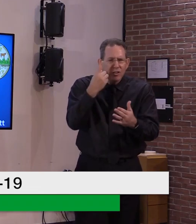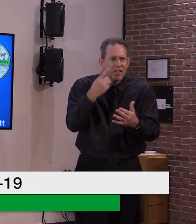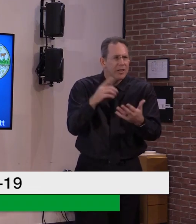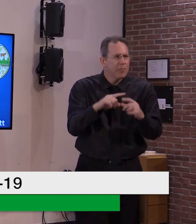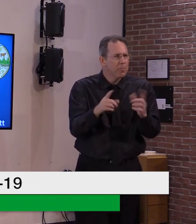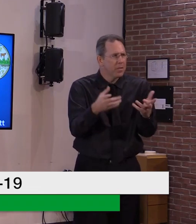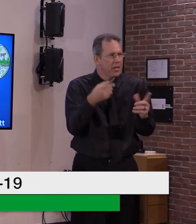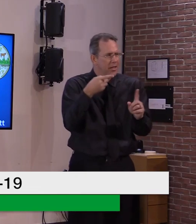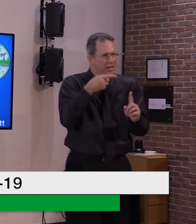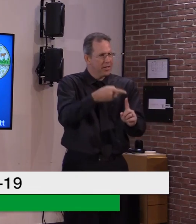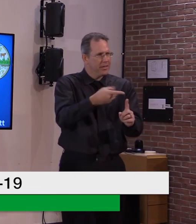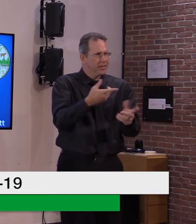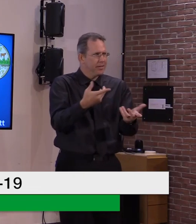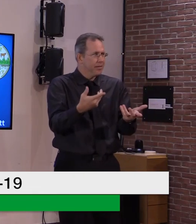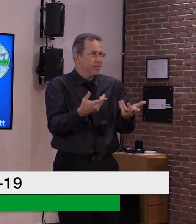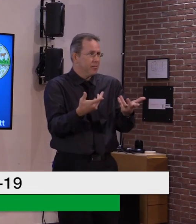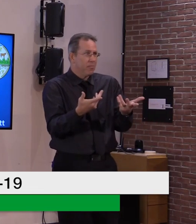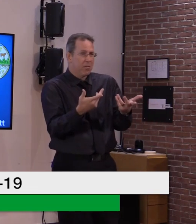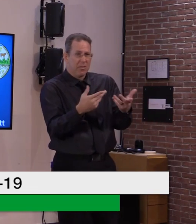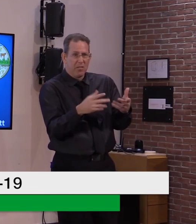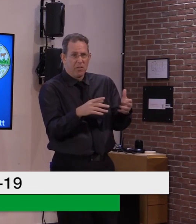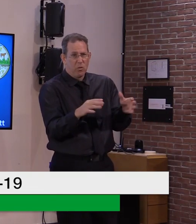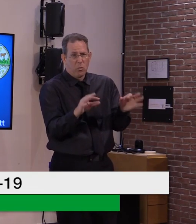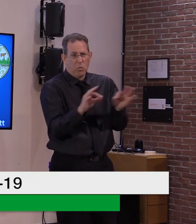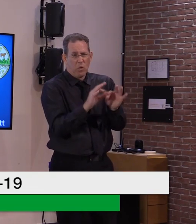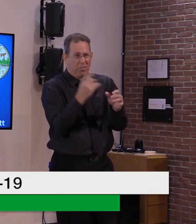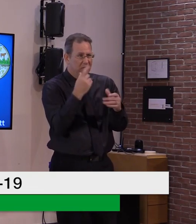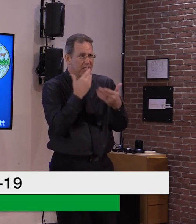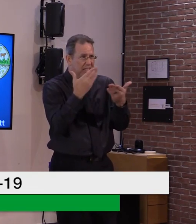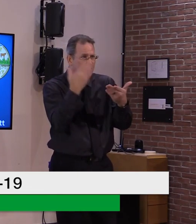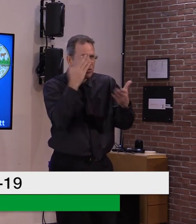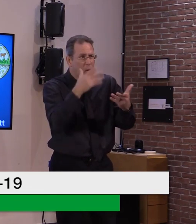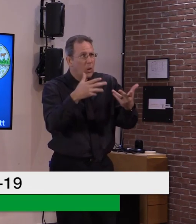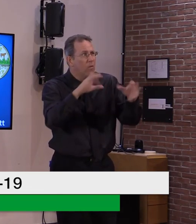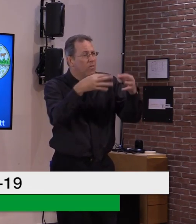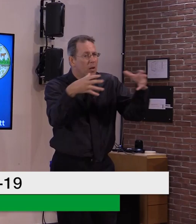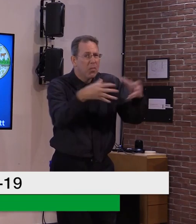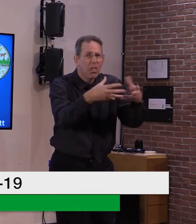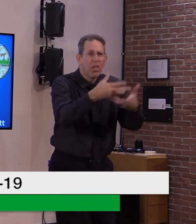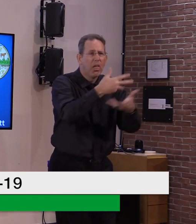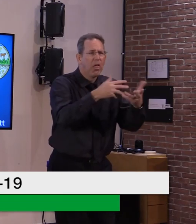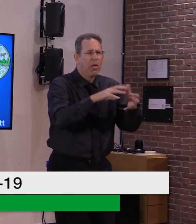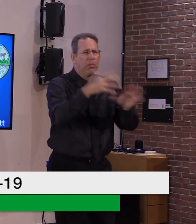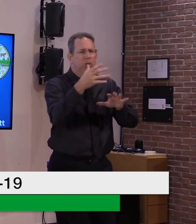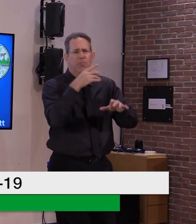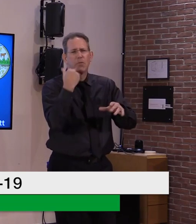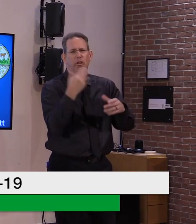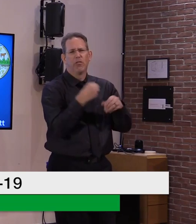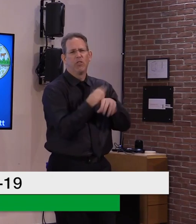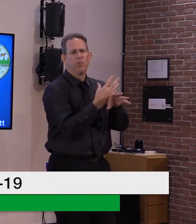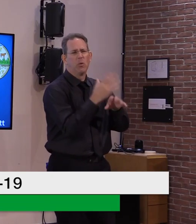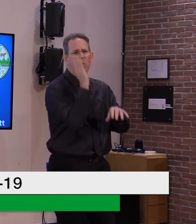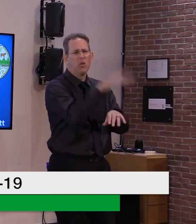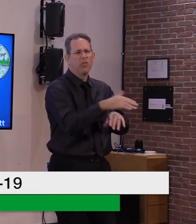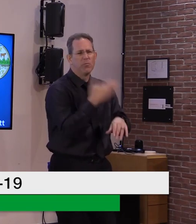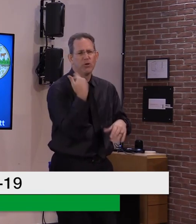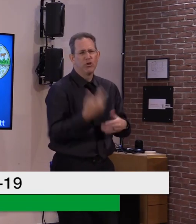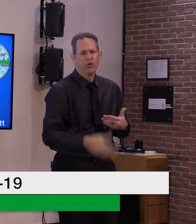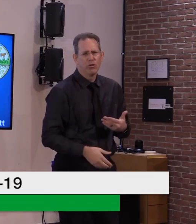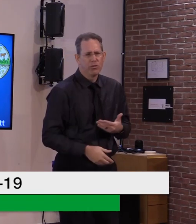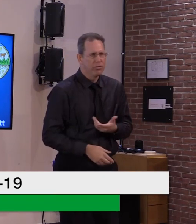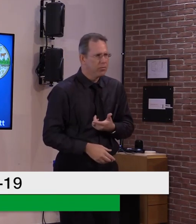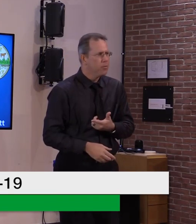came through that yeah sure you know from our perspective uh you know our teams with the health department you know we looked